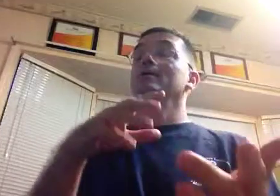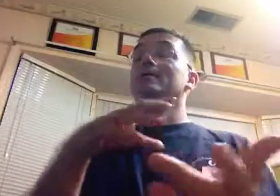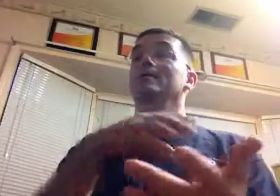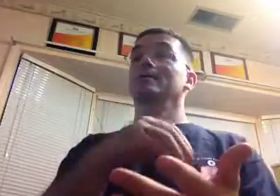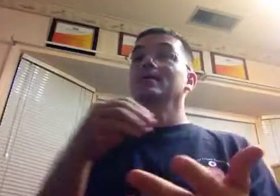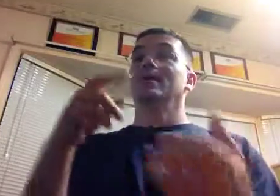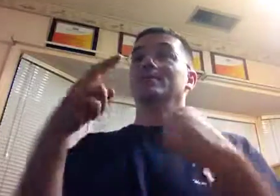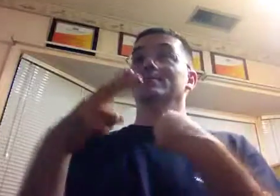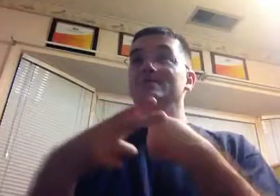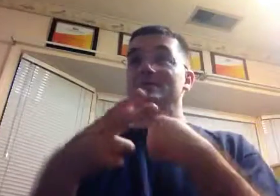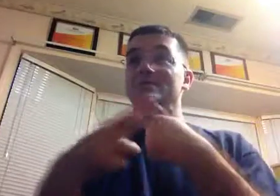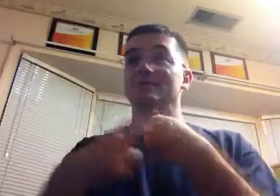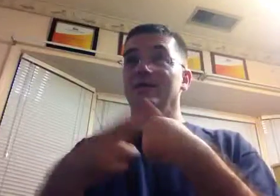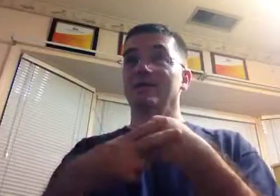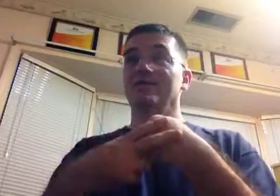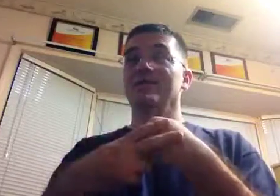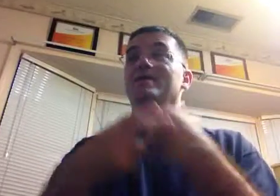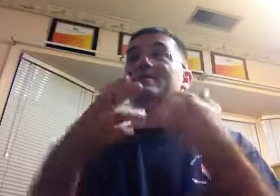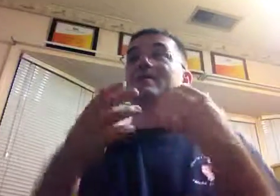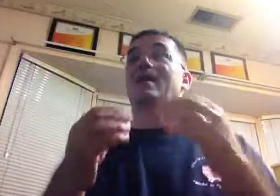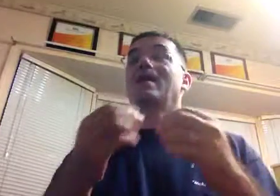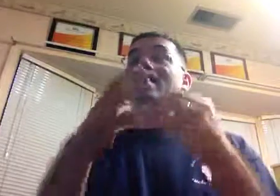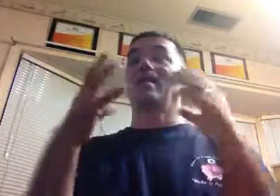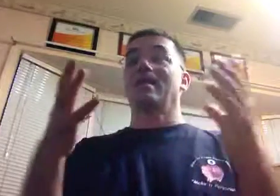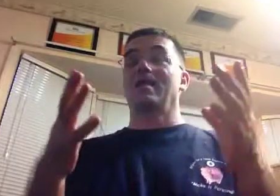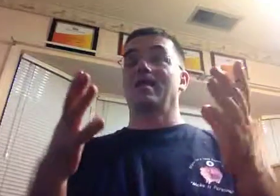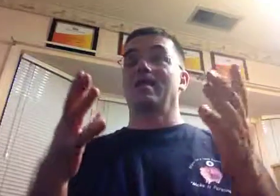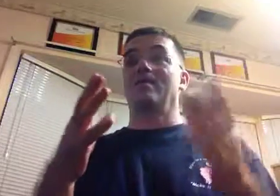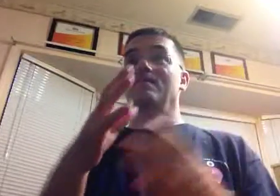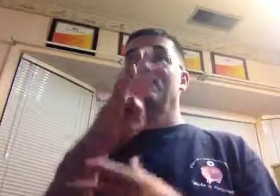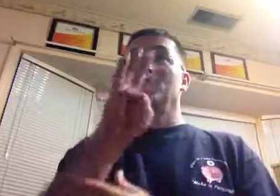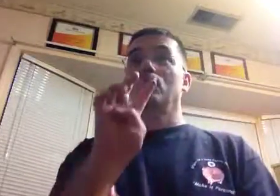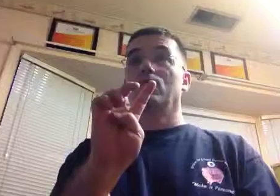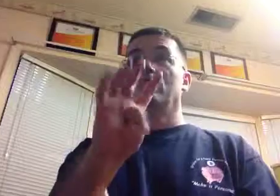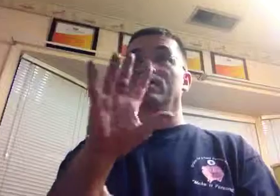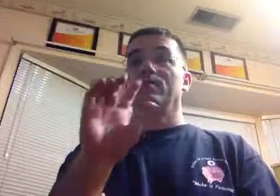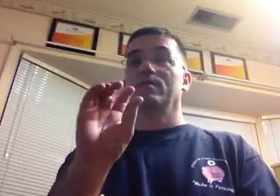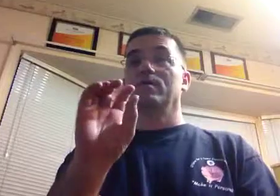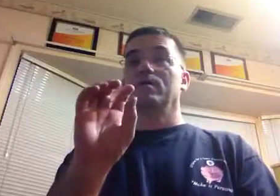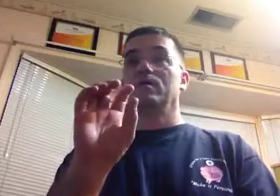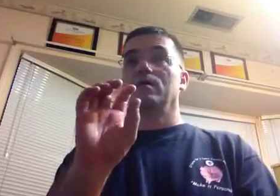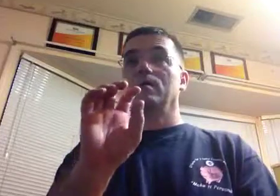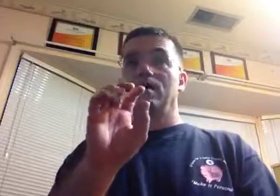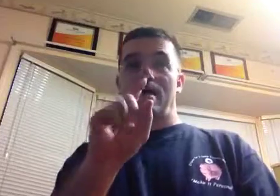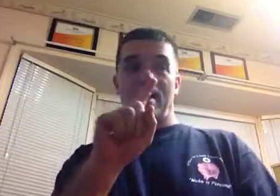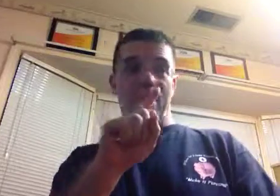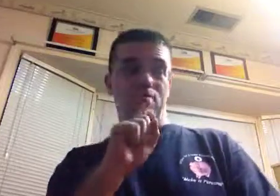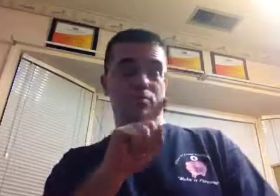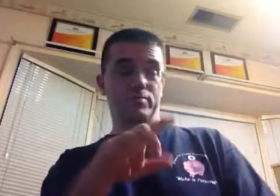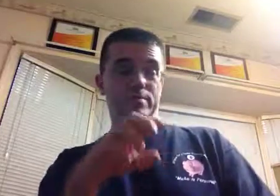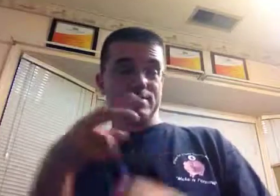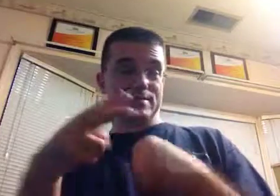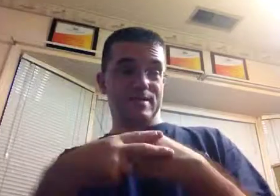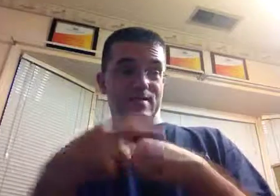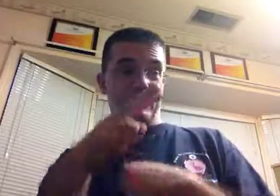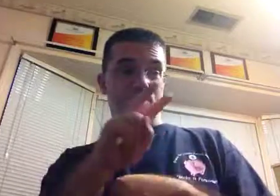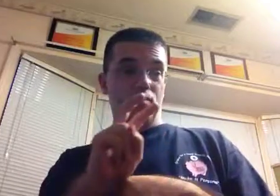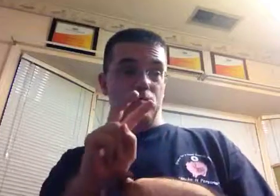saving a lot of money, $400 or $500 a month. Out of 2,000? Yeah, because I'm used